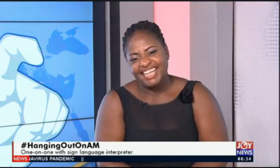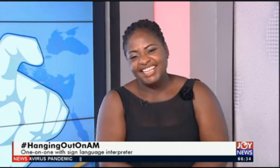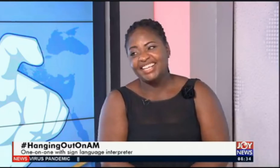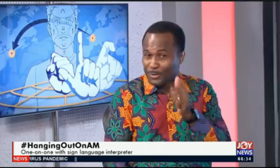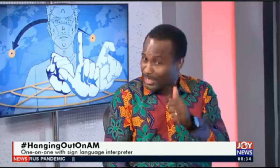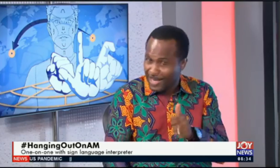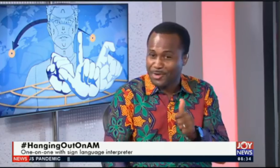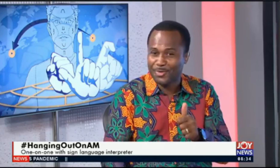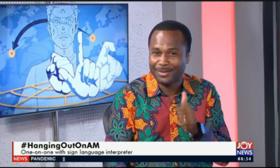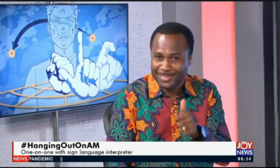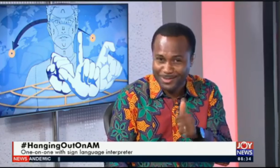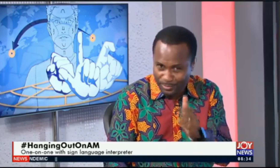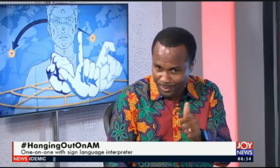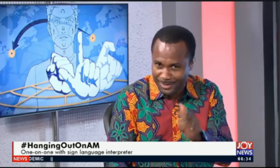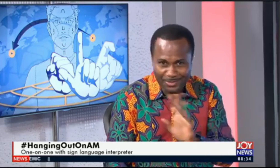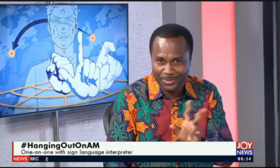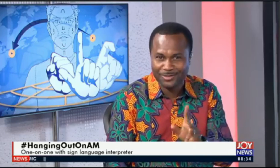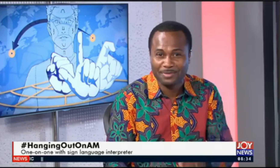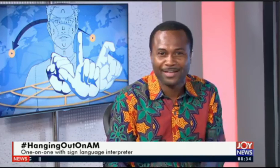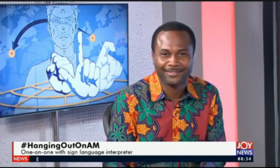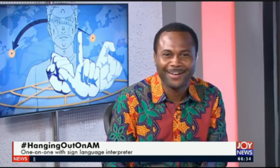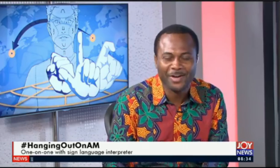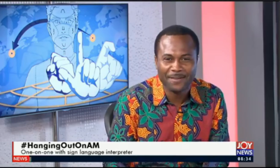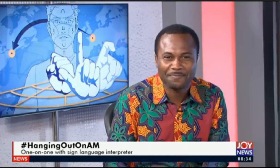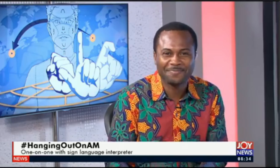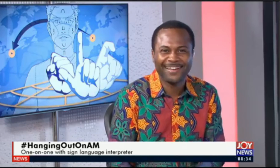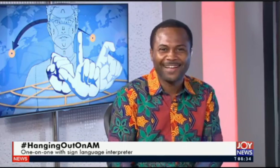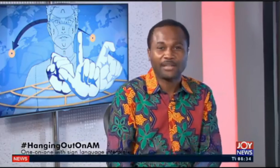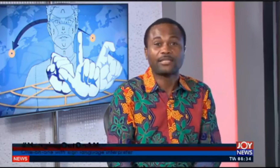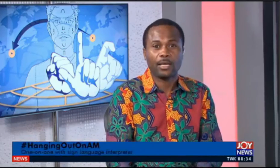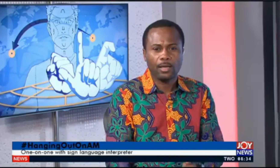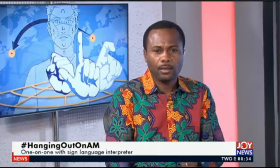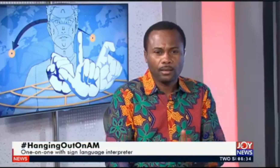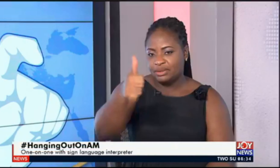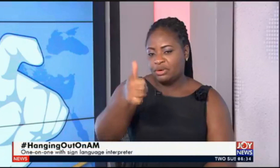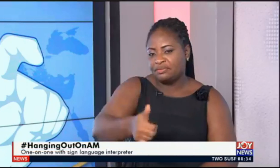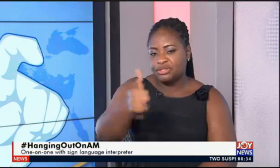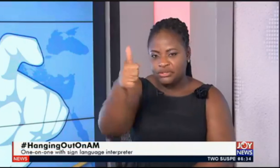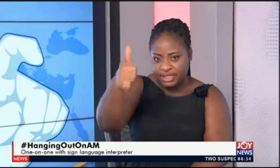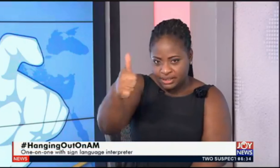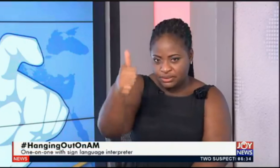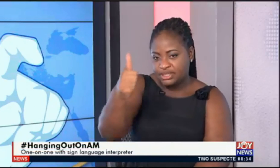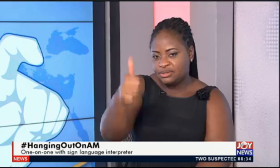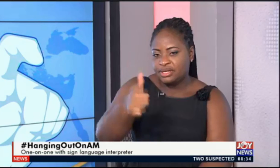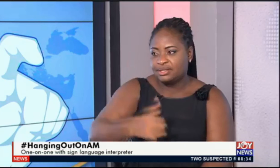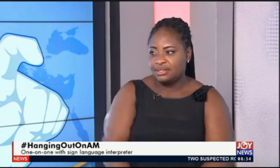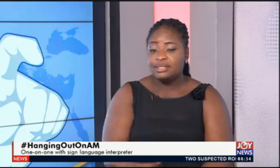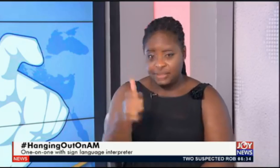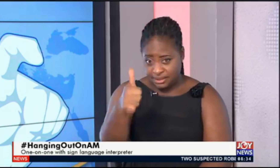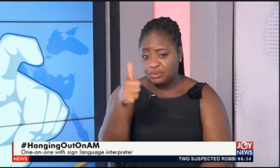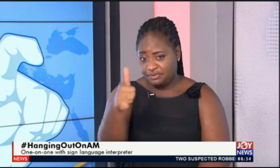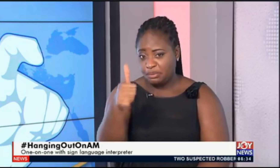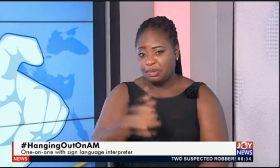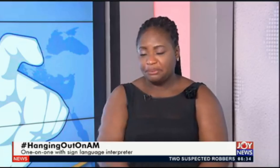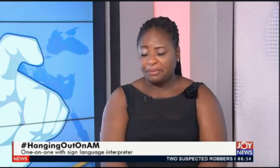up. Please, thumb up is not a sign. I'm telling you, but thumb up is no be sign. No, okay. no, it's a sign. It's a sign. Well, in whatever you're doing. Okay, so even in sign language?